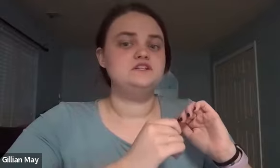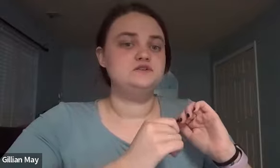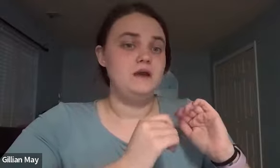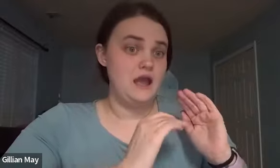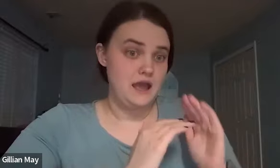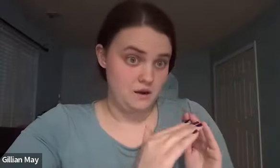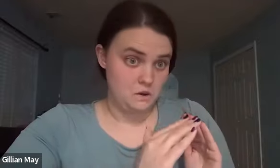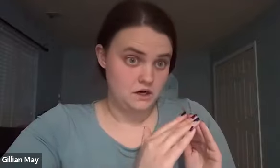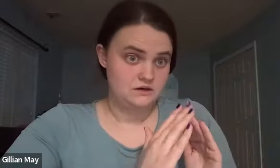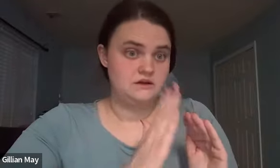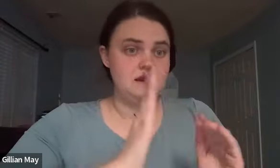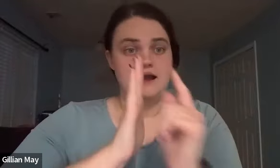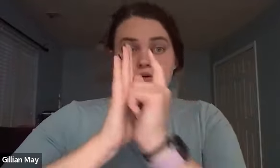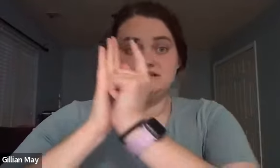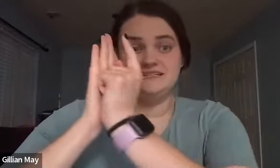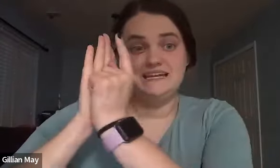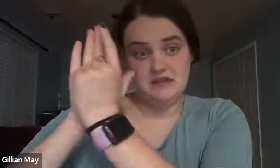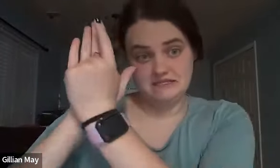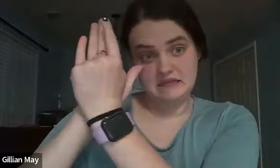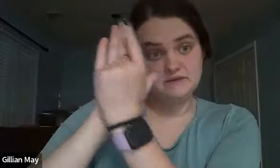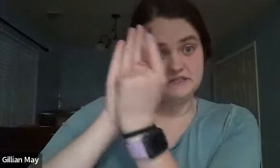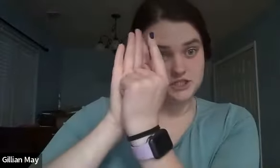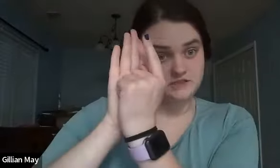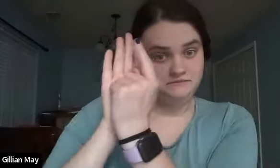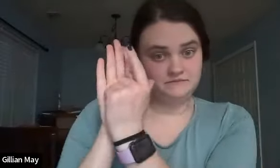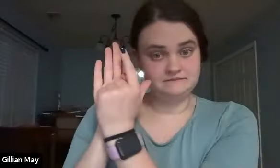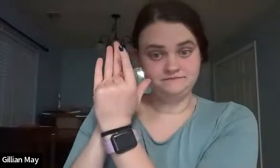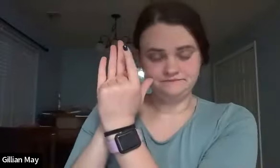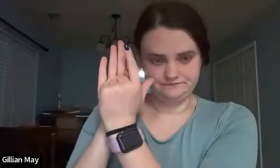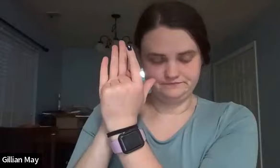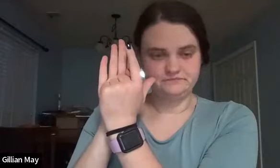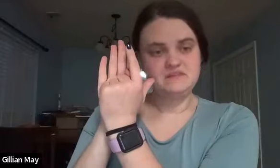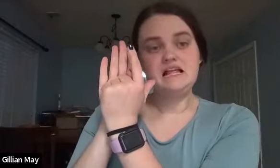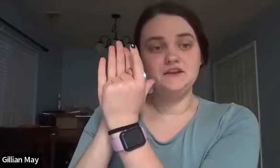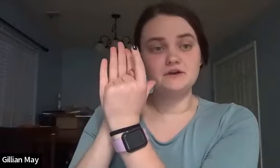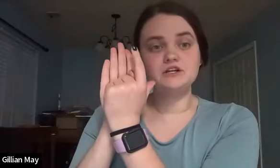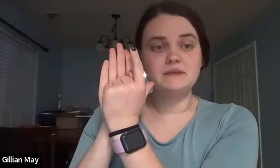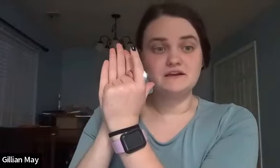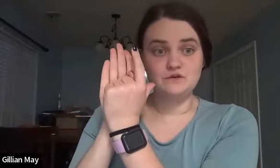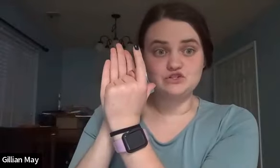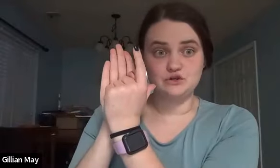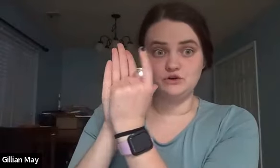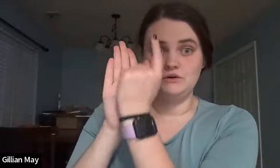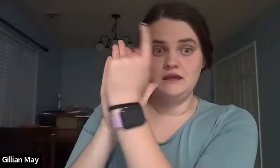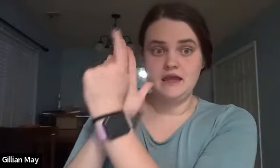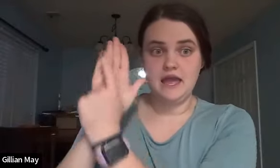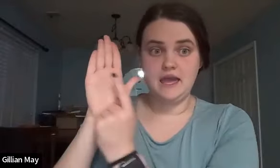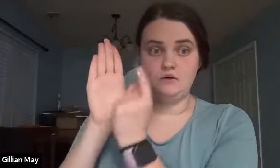do hour. Hours again in that same position. Now you're going to make a full circle.